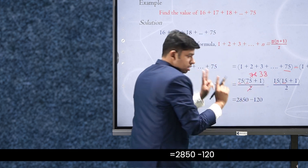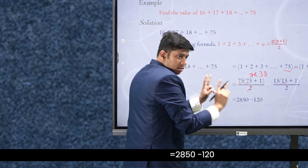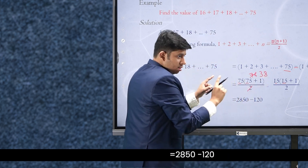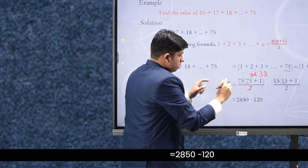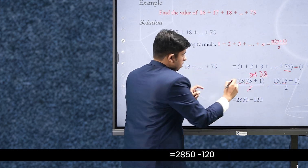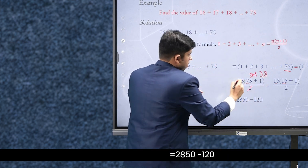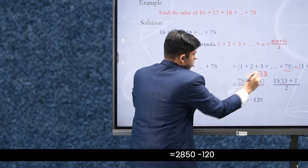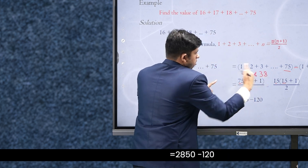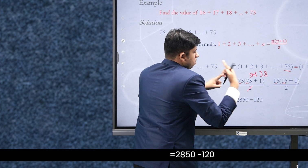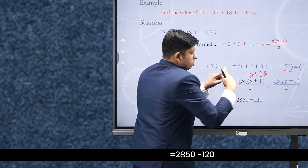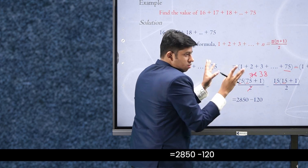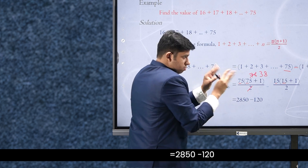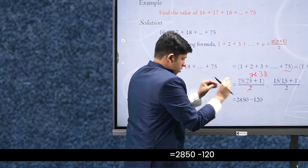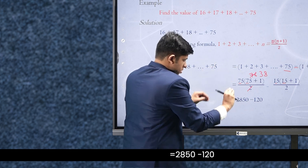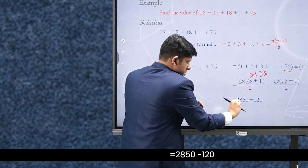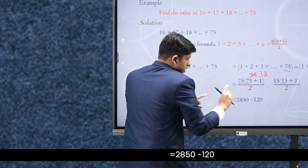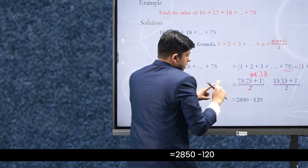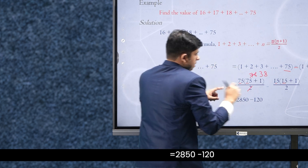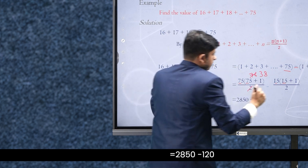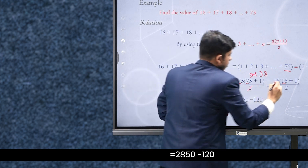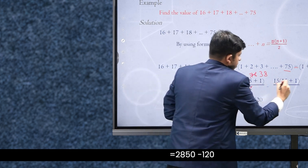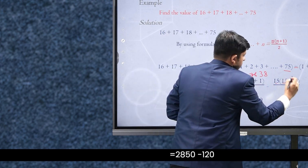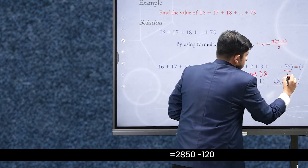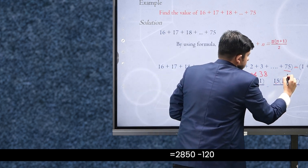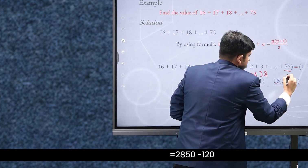2850 minus 120.